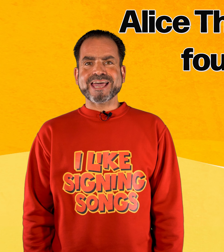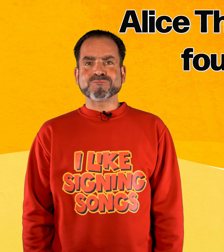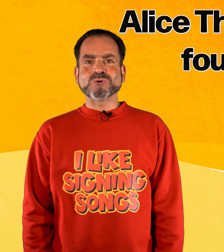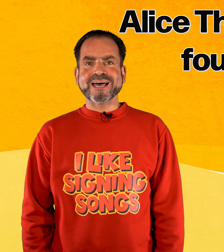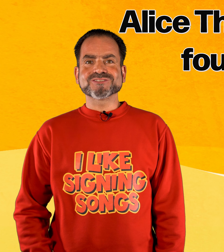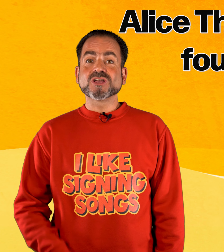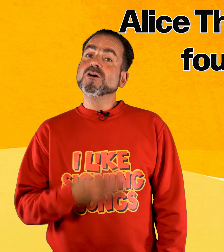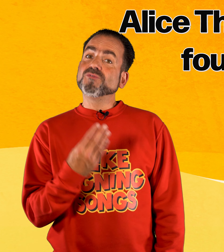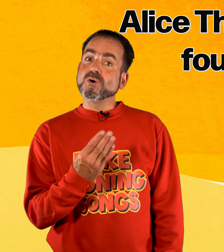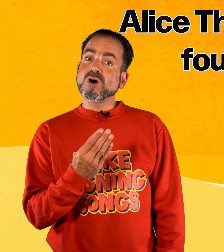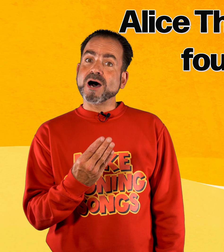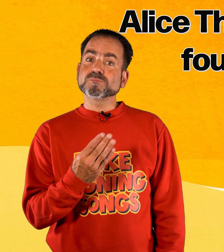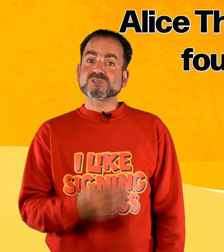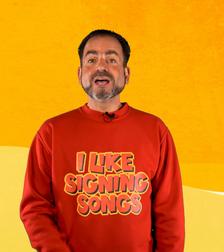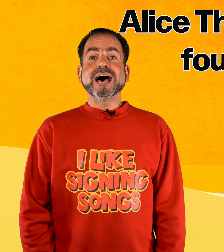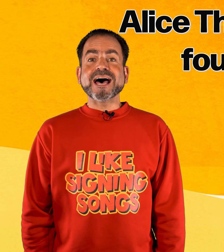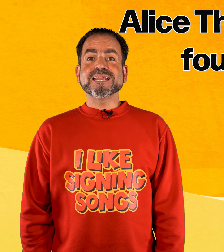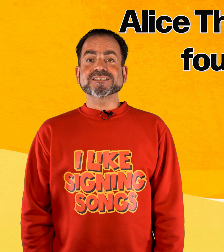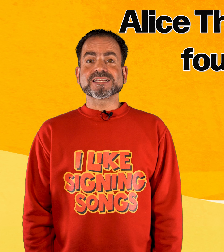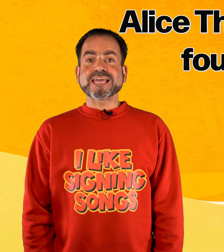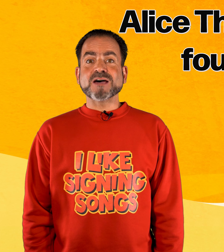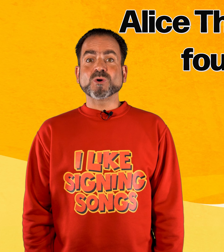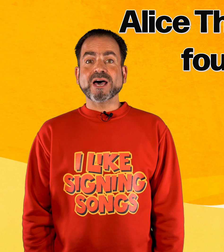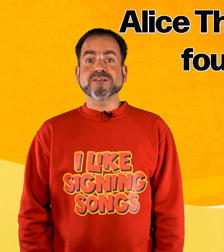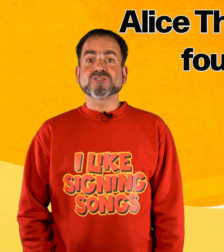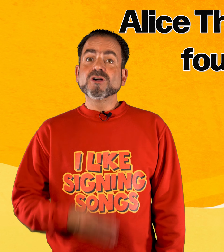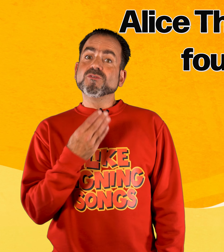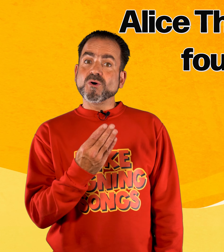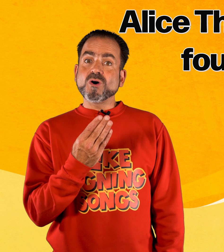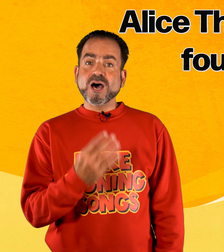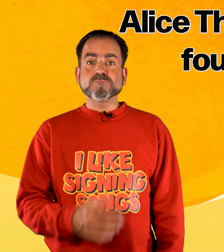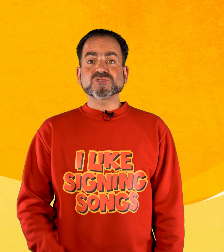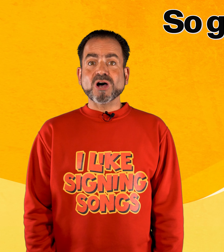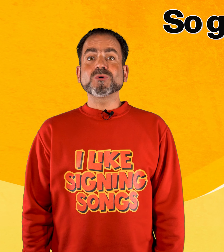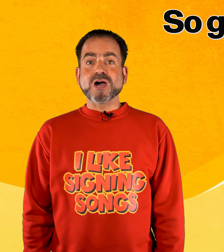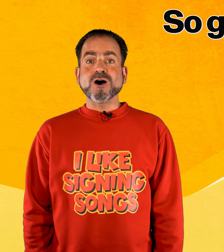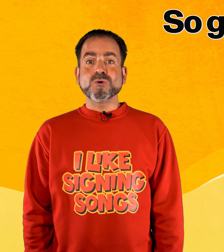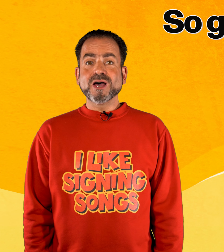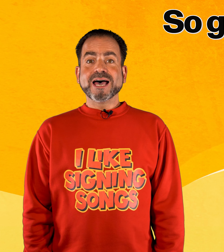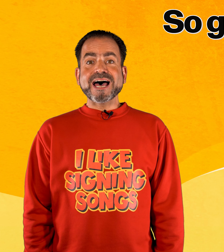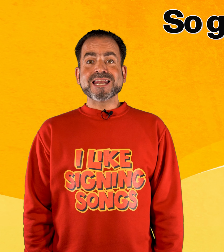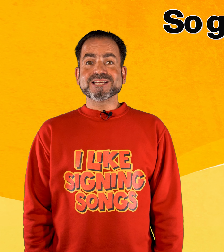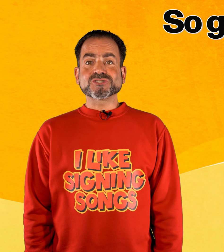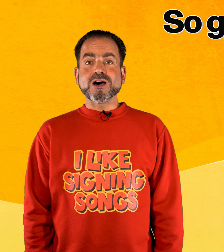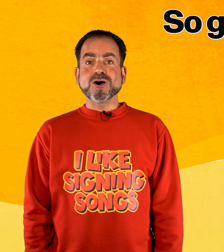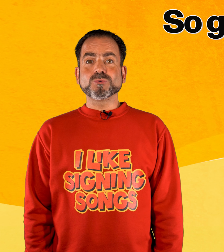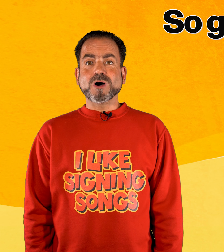camel has four humps. Alice the camel has four humps. Oh go, Alice go,